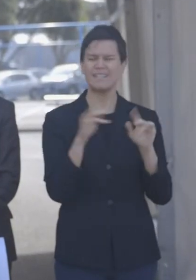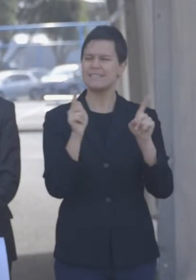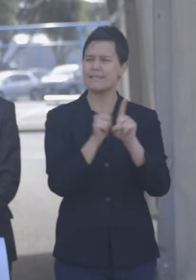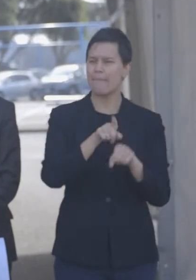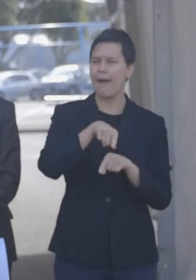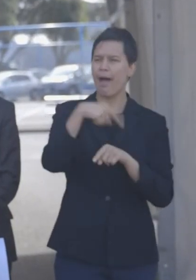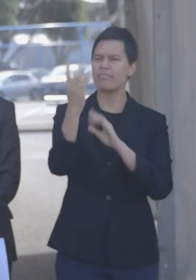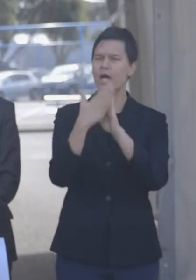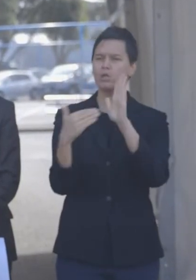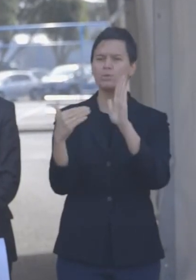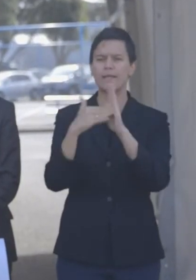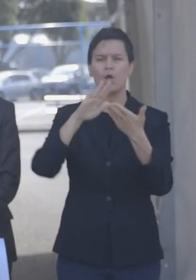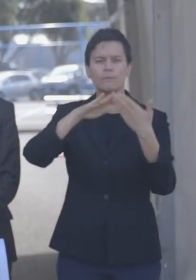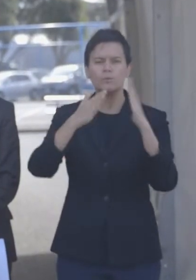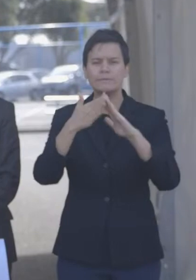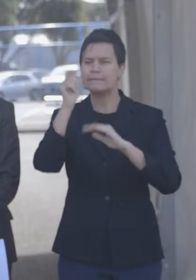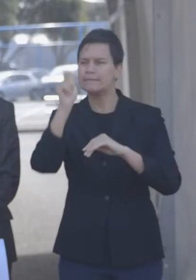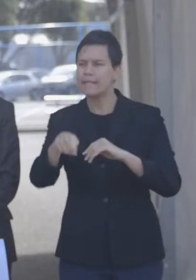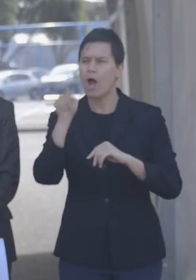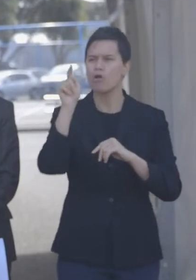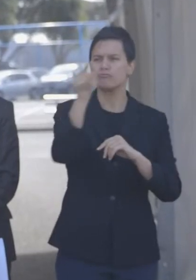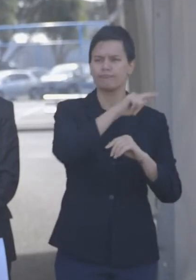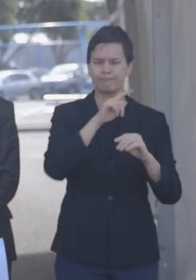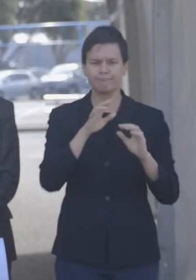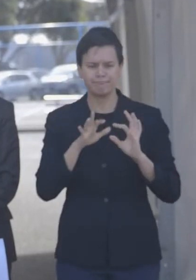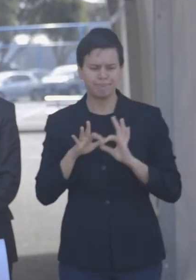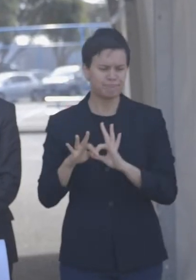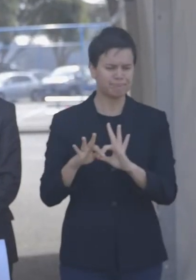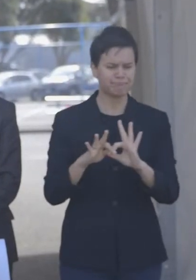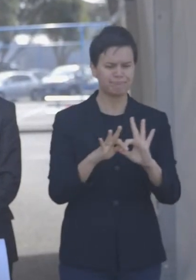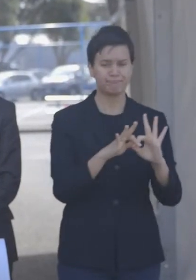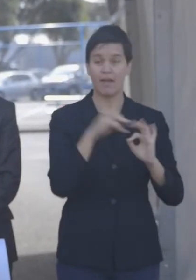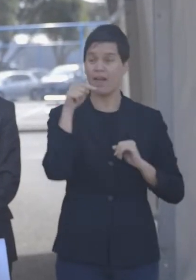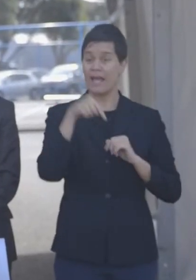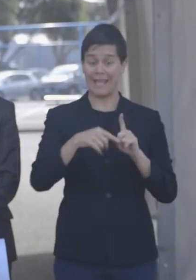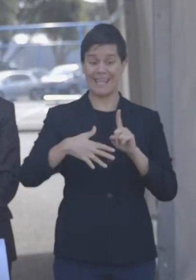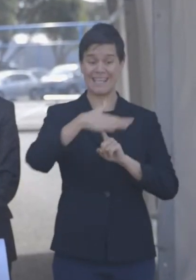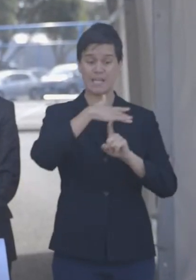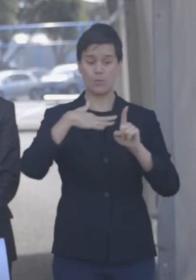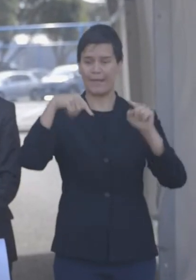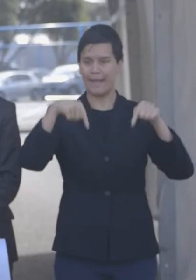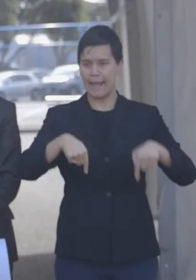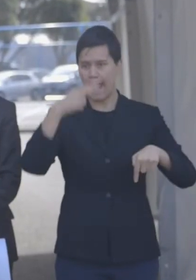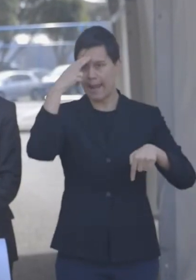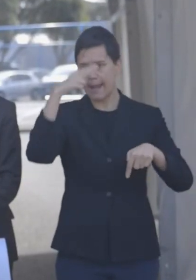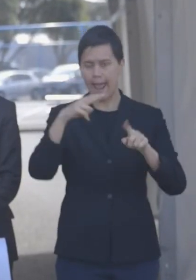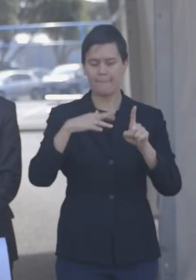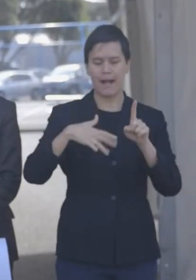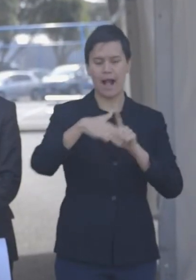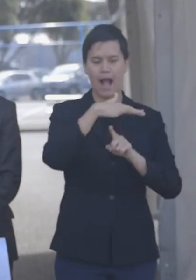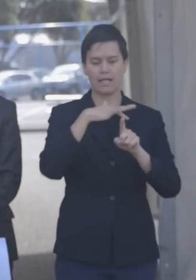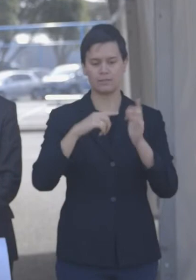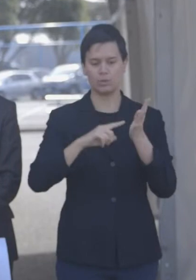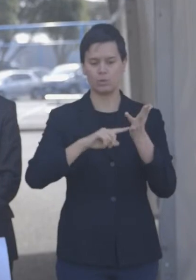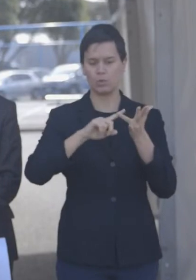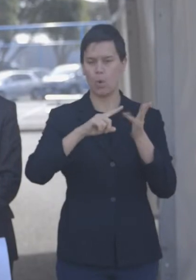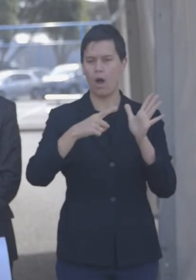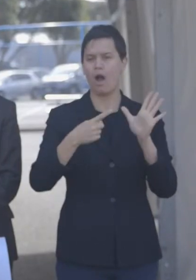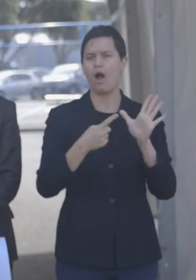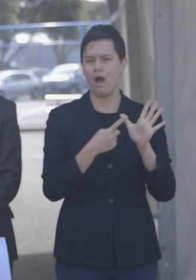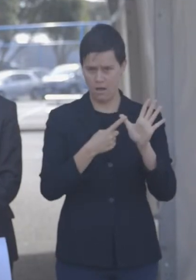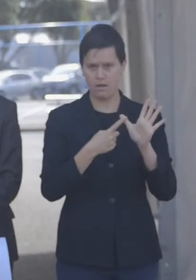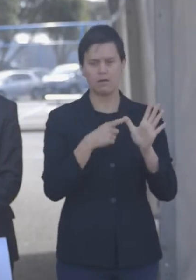Zealand. Our iwi Ngāti Soa and our health and social support staff